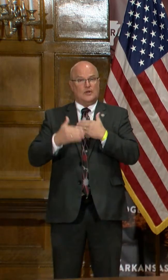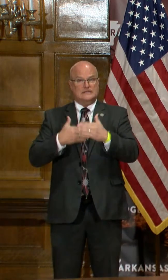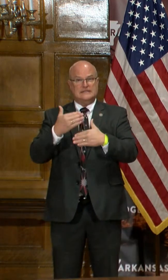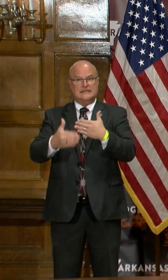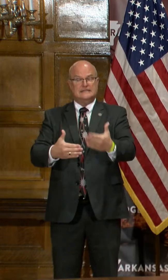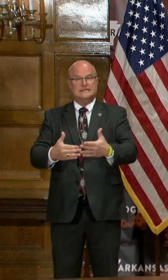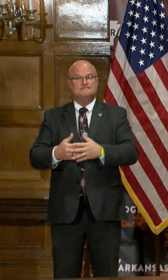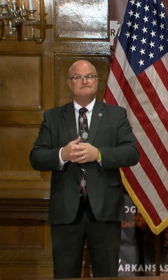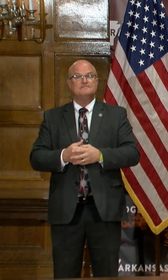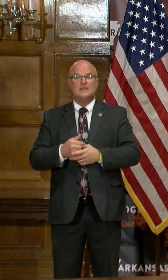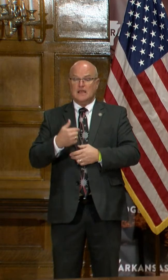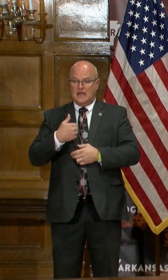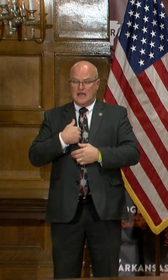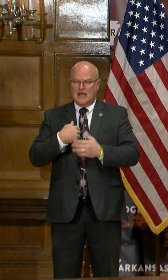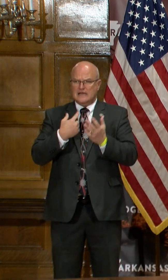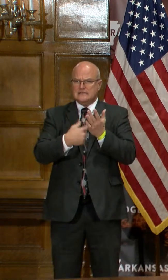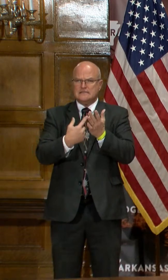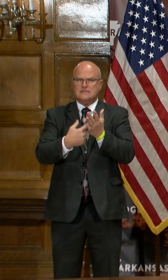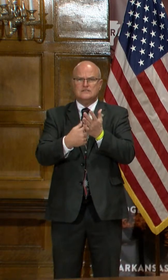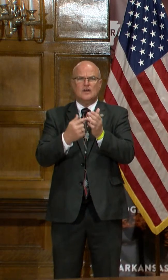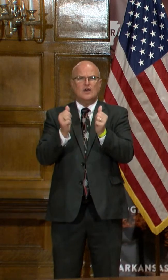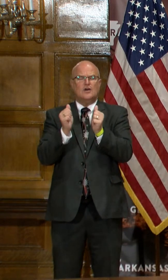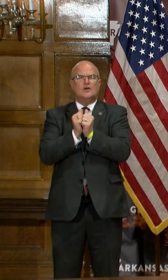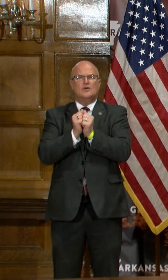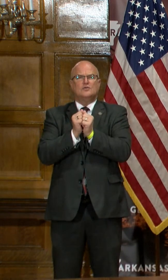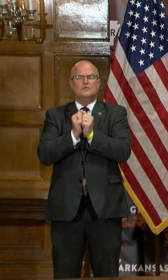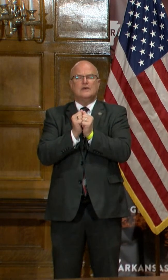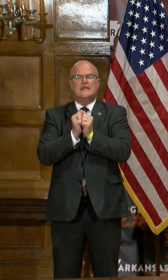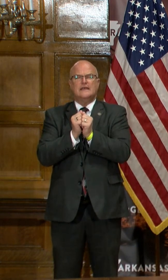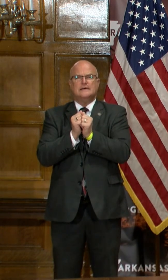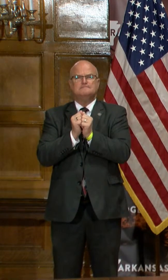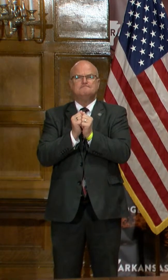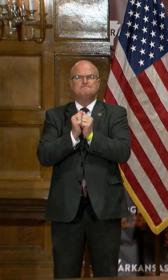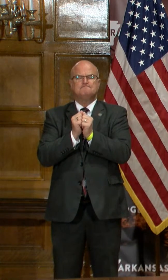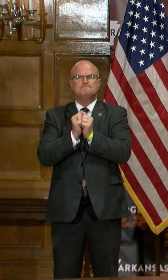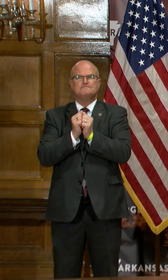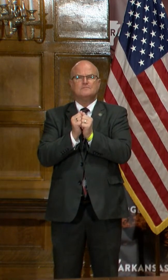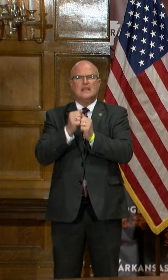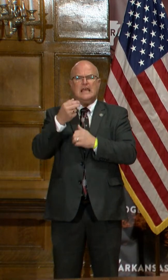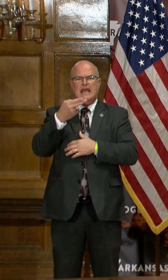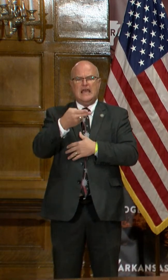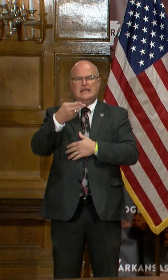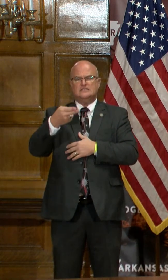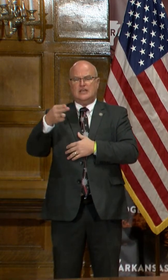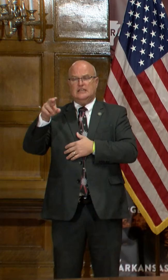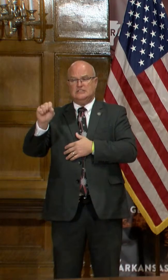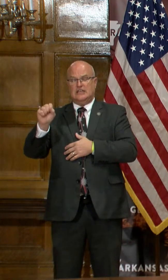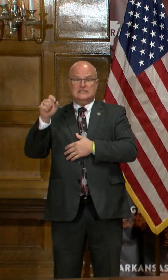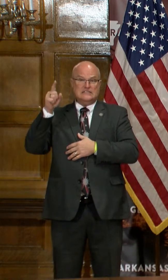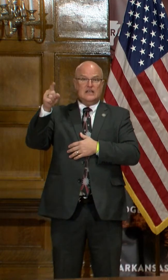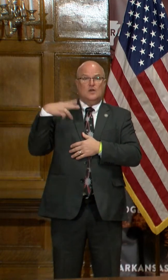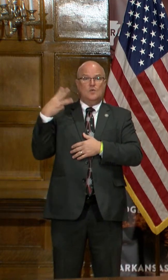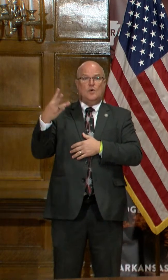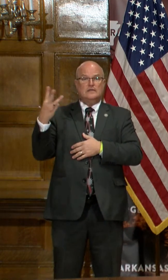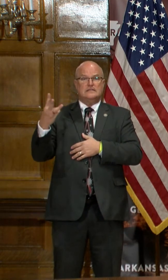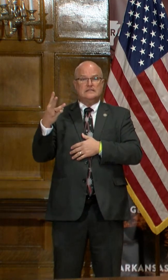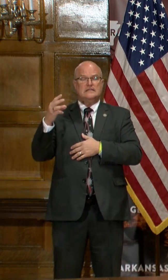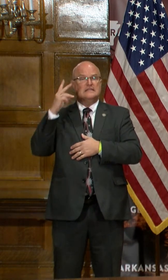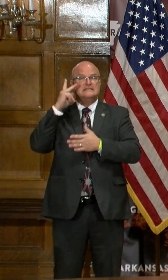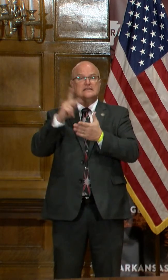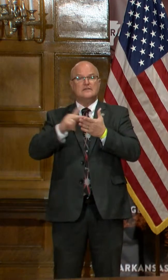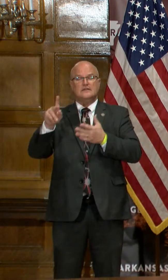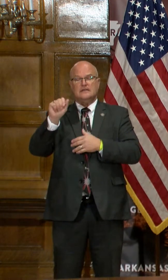process. I have talked to the HHS in Washington, Secretary